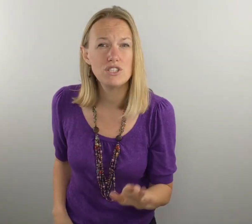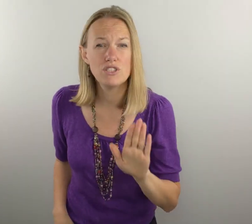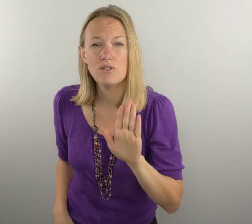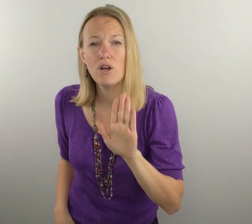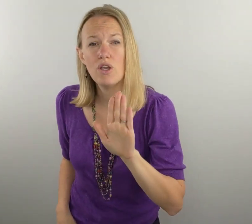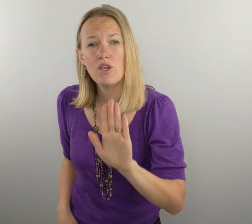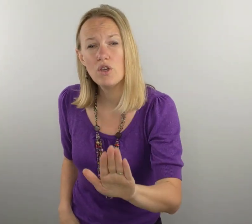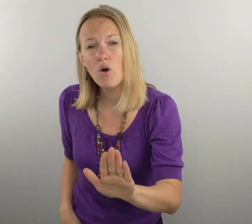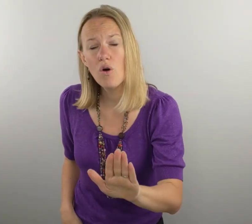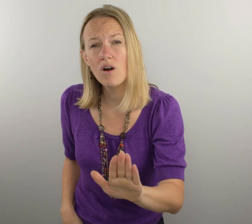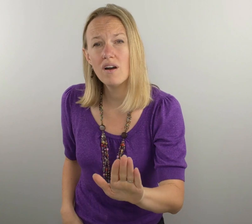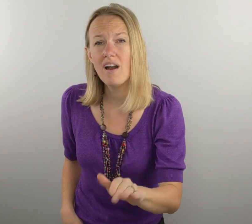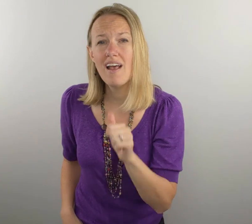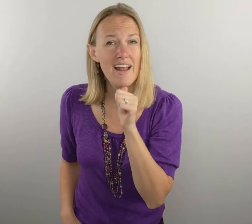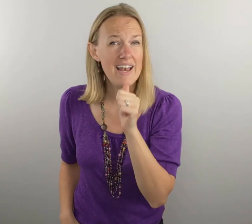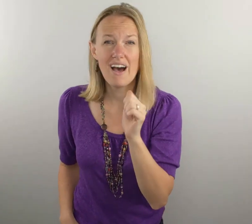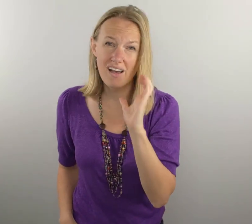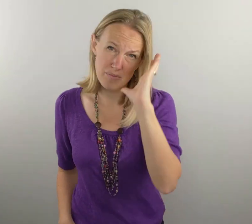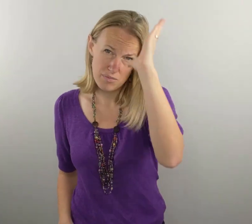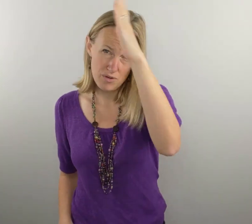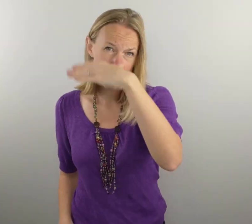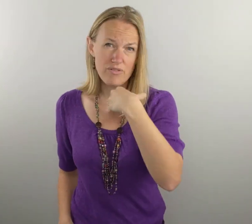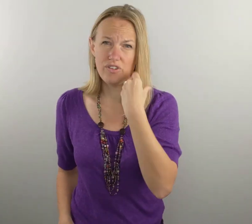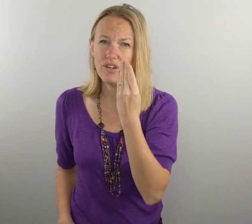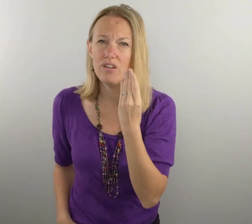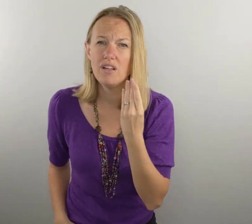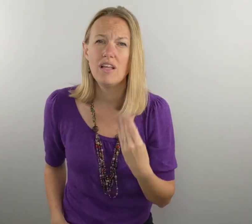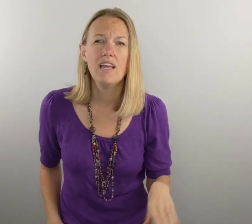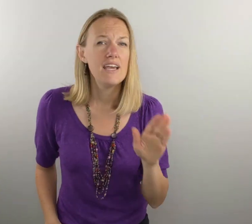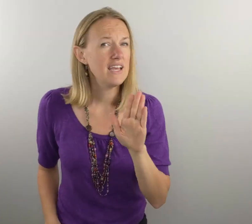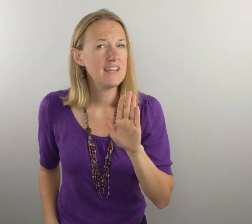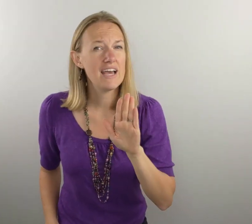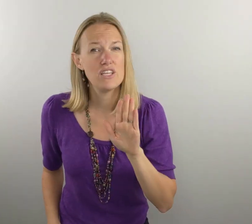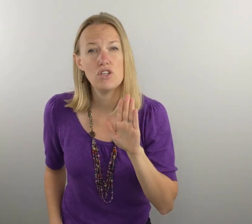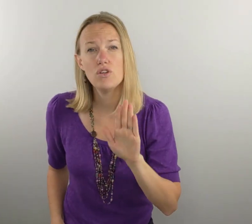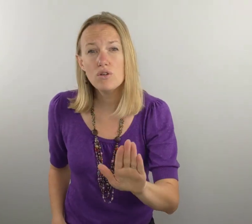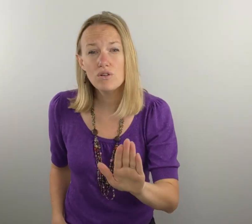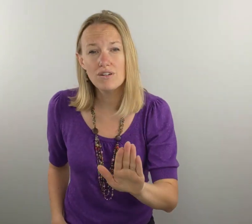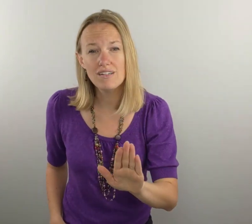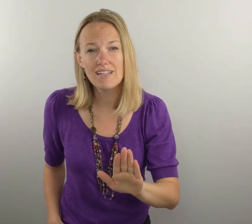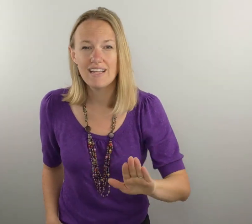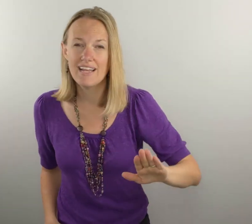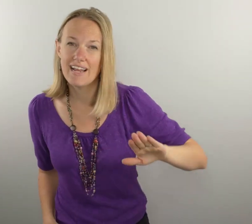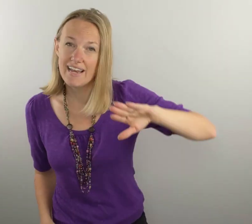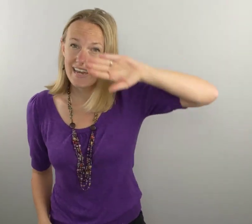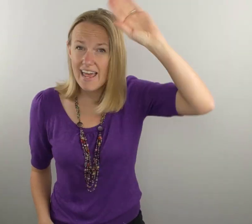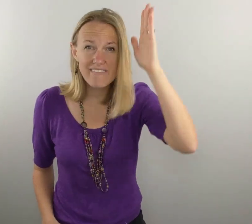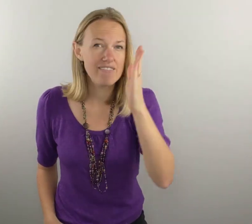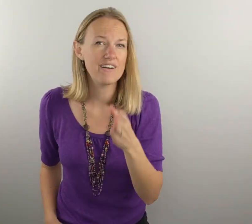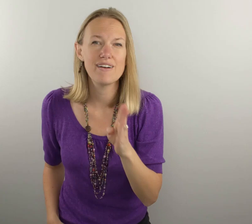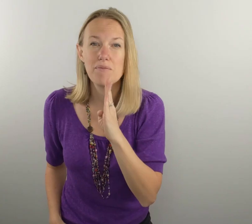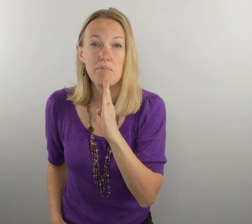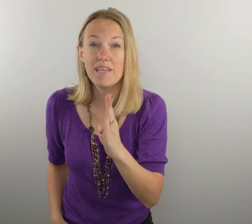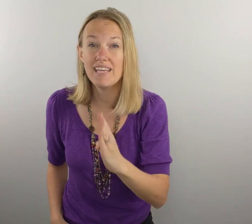you you're not beautiful, and that you'll never